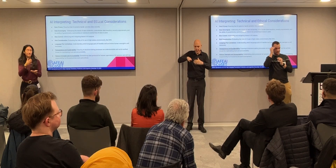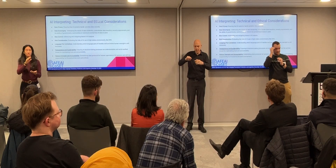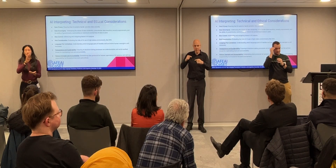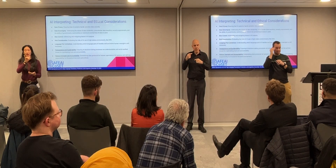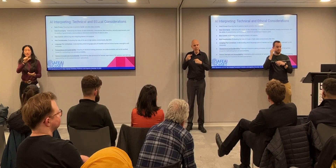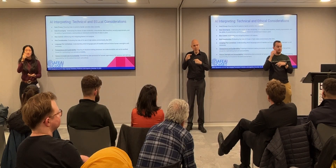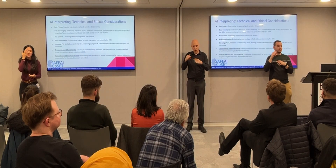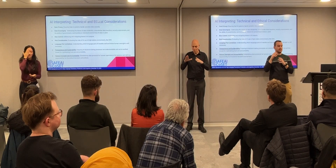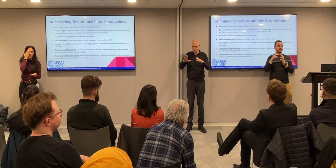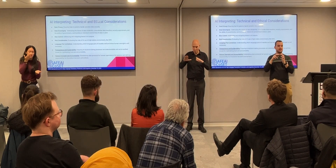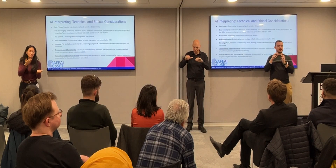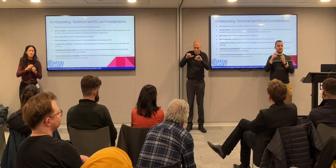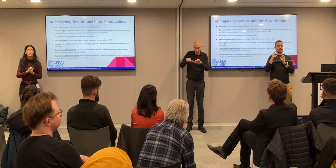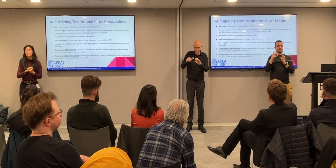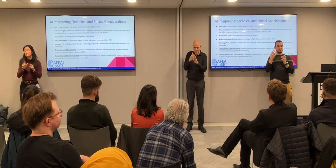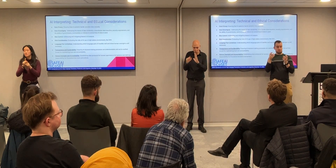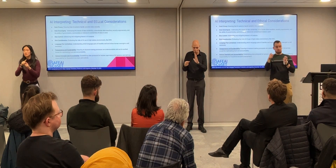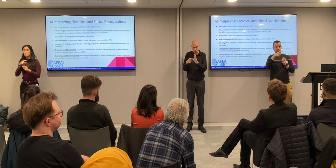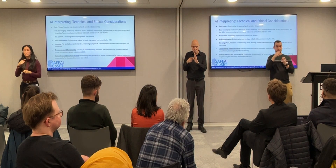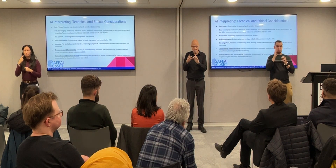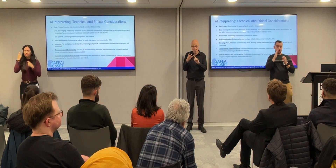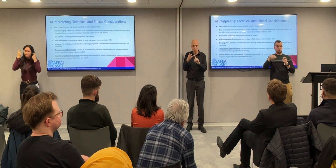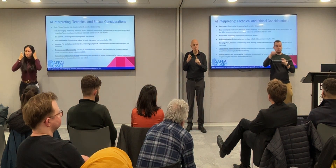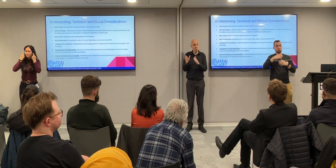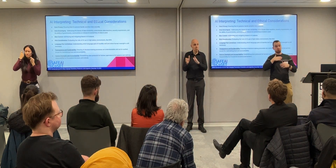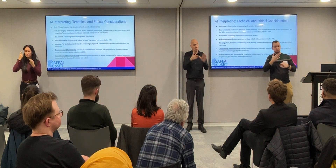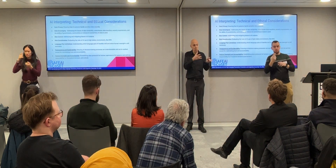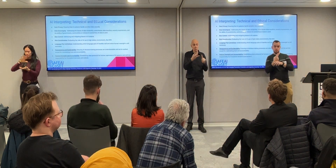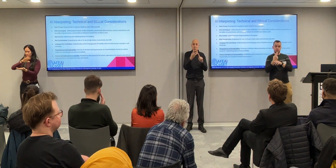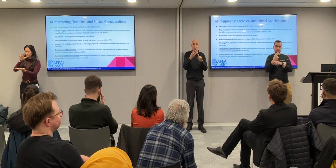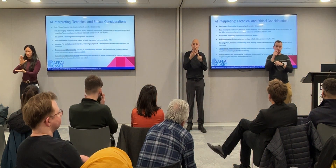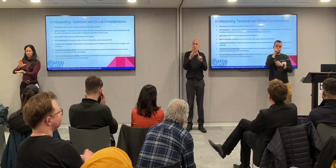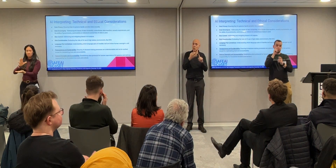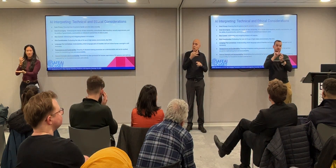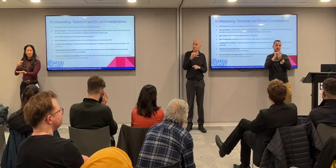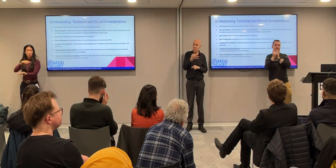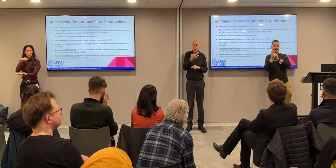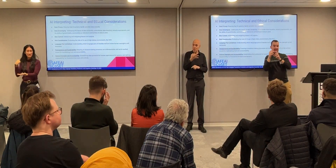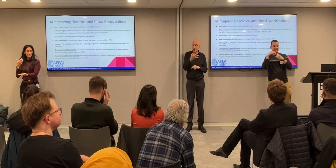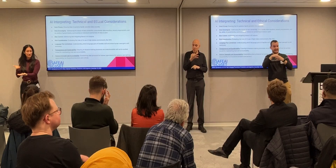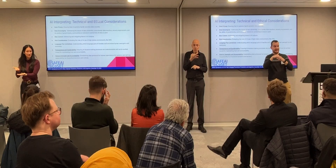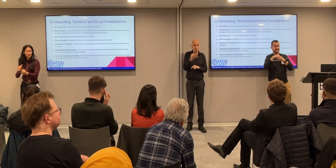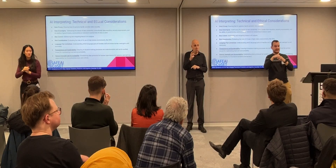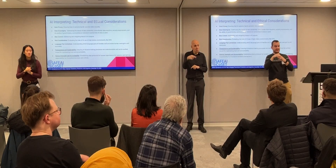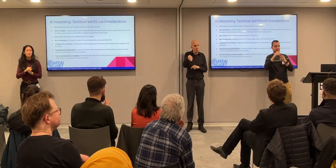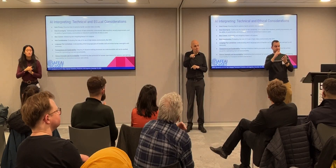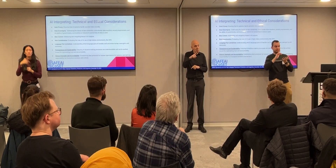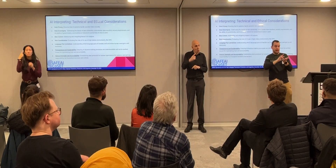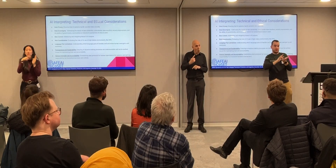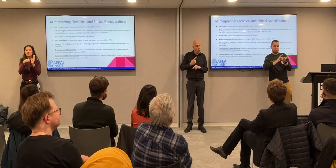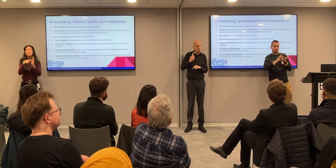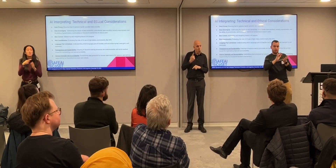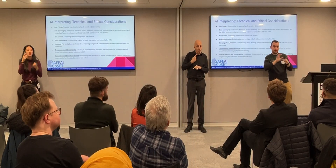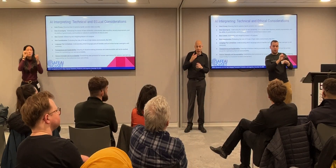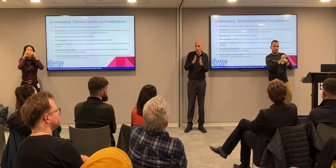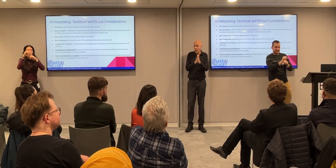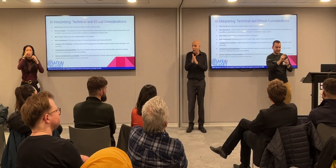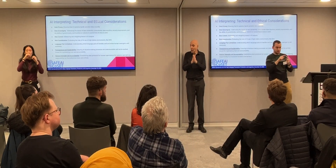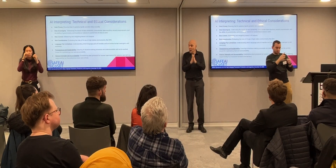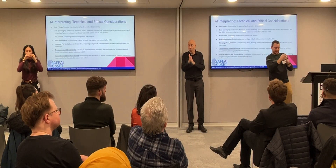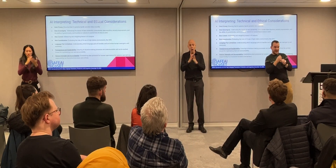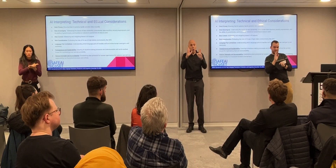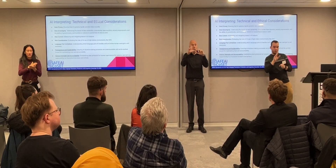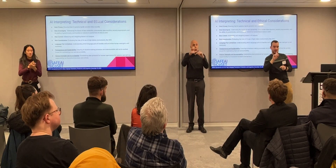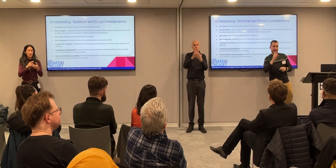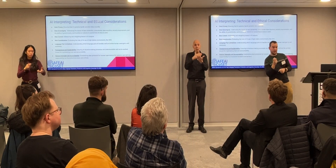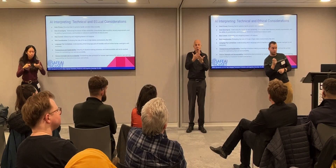We need to have risk considerations. Would you be willing to use Google Translate in a medical